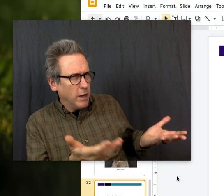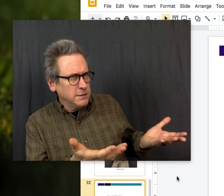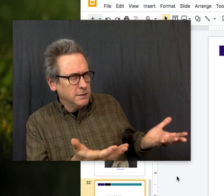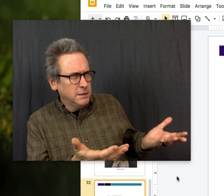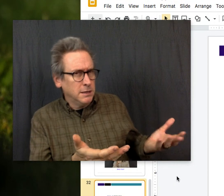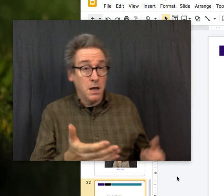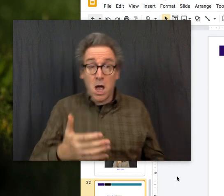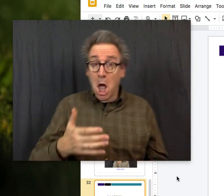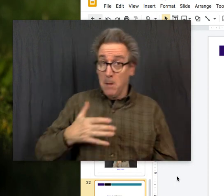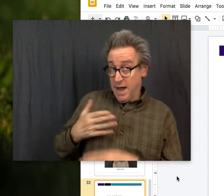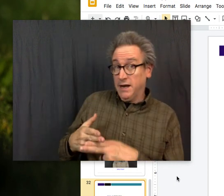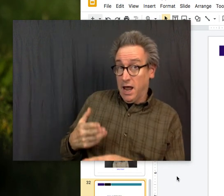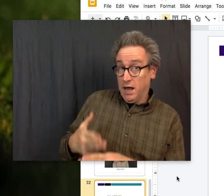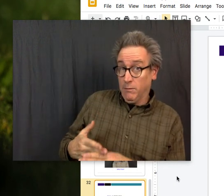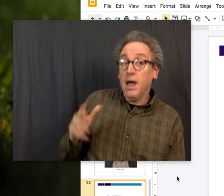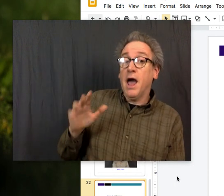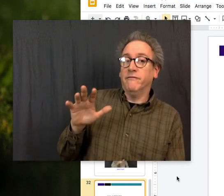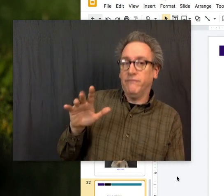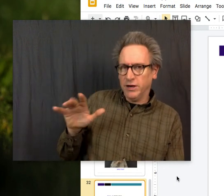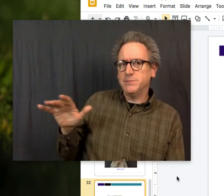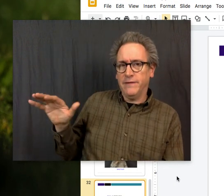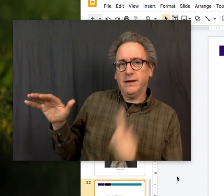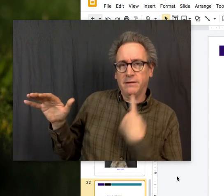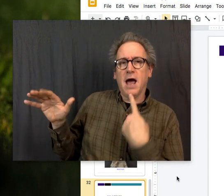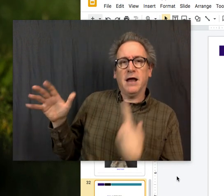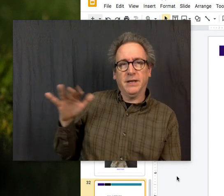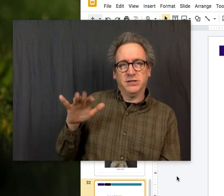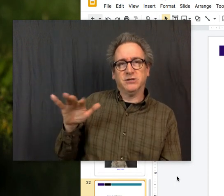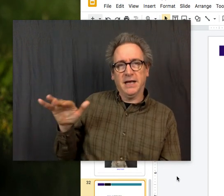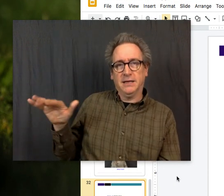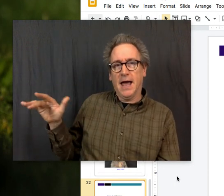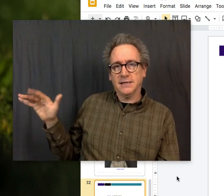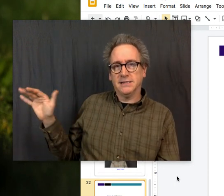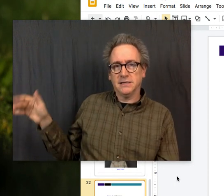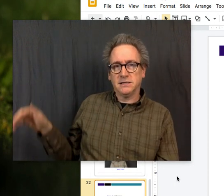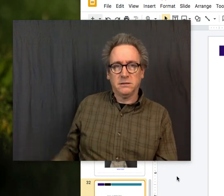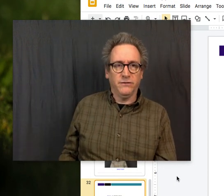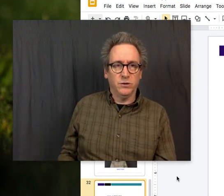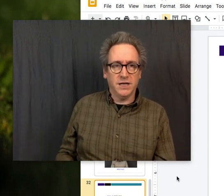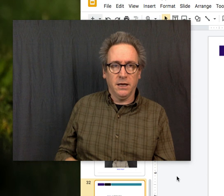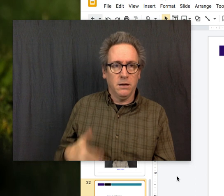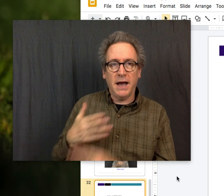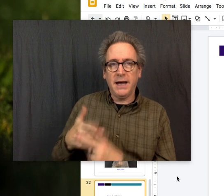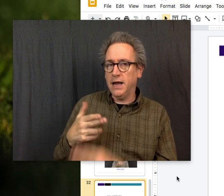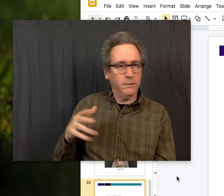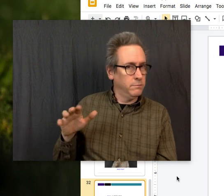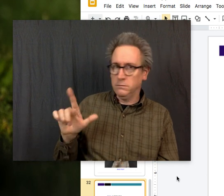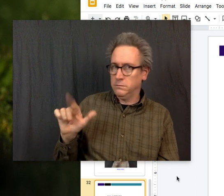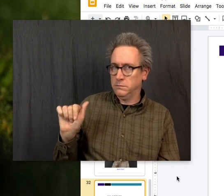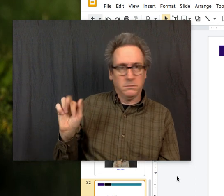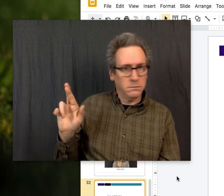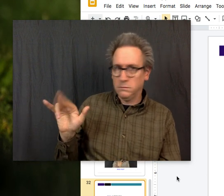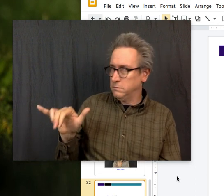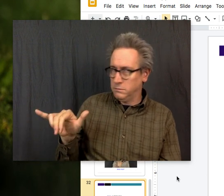what? My name, and finger spell, and then nod because you're saying, yeah, it's this. If you say, my name